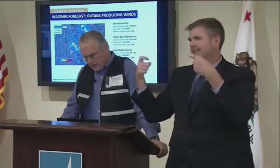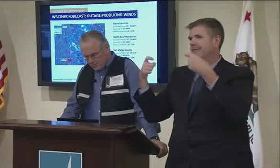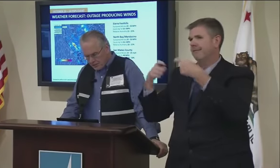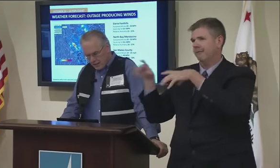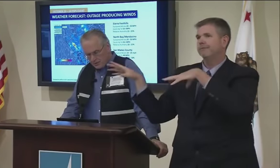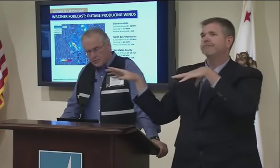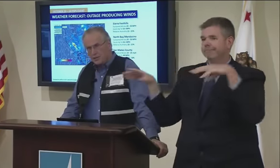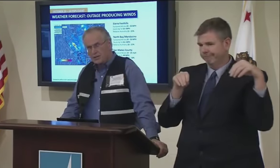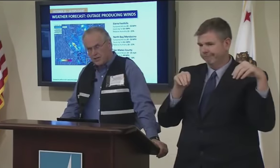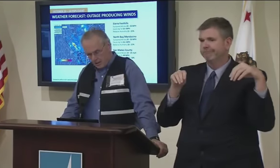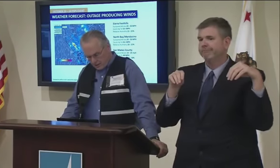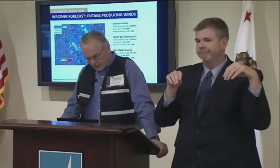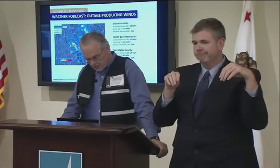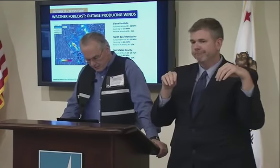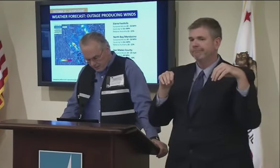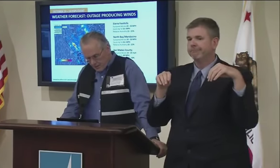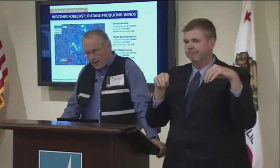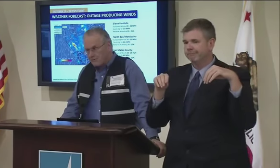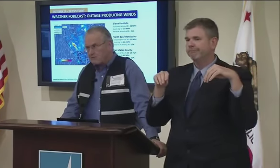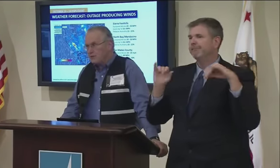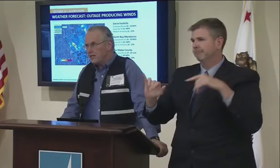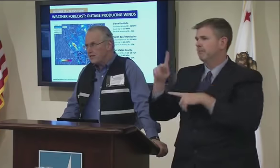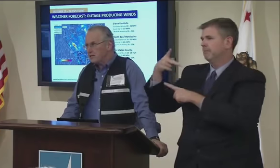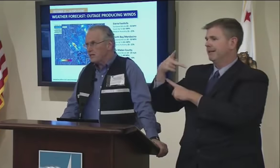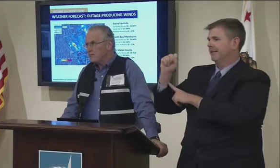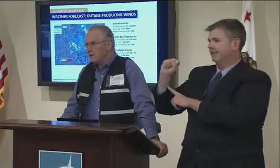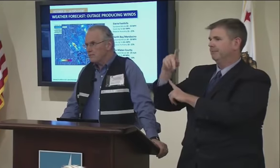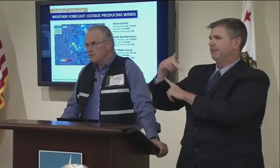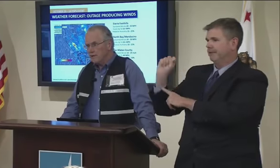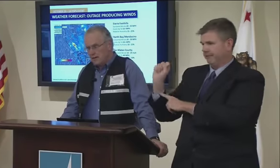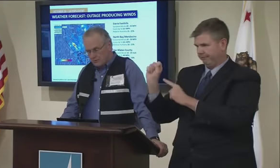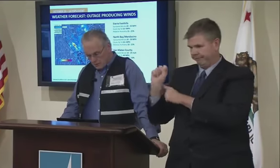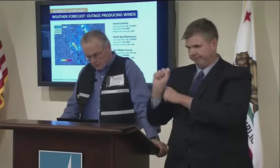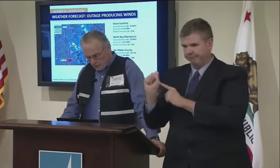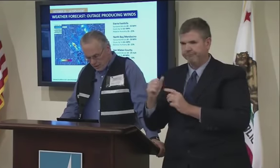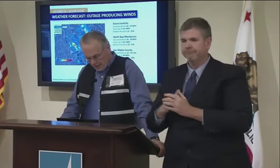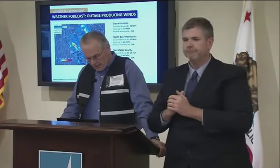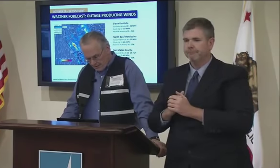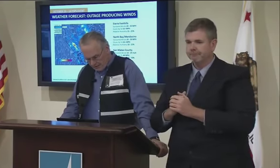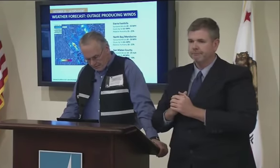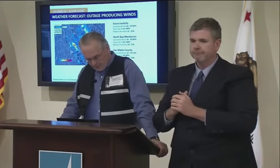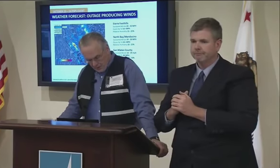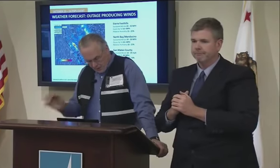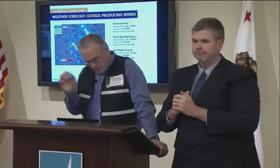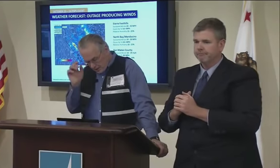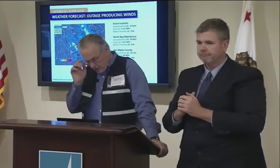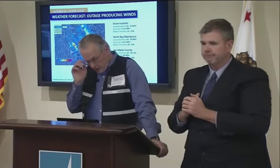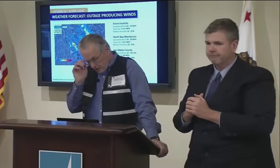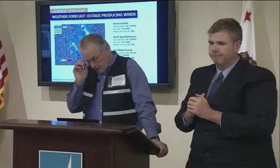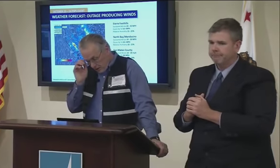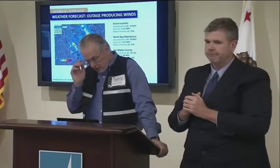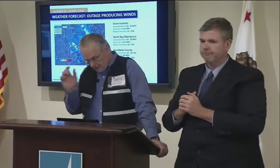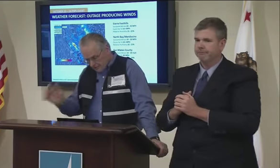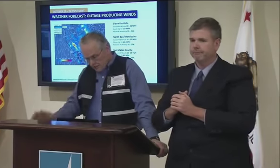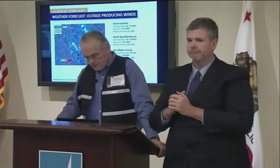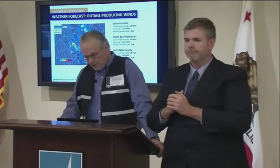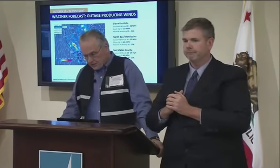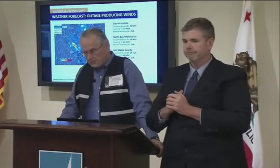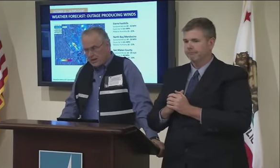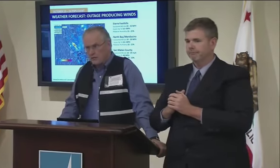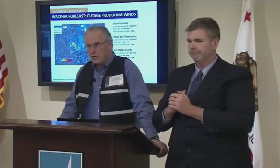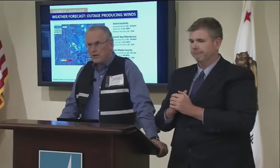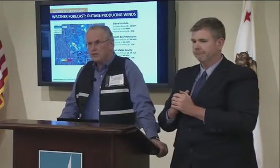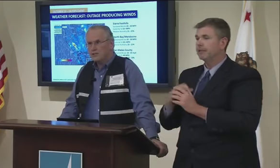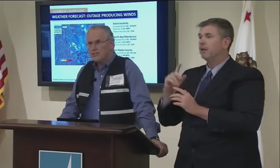parts of San Mateo and Kern counties after midnight tonight, probably around 1 a.m. In total, these shutoffs will